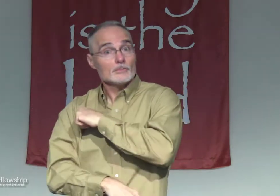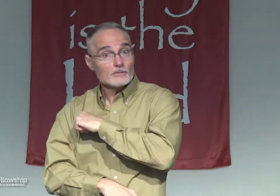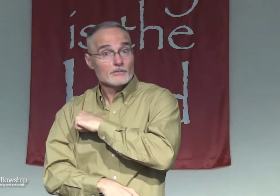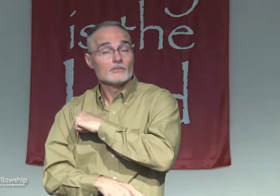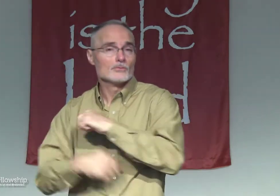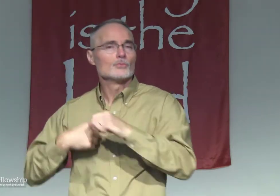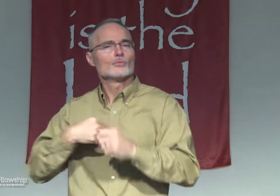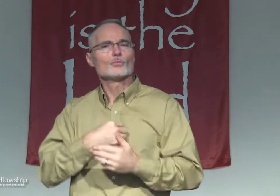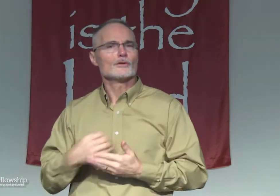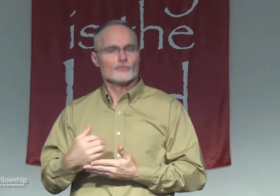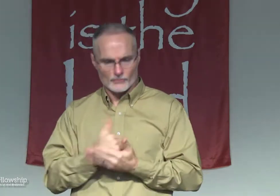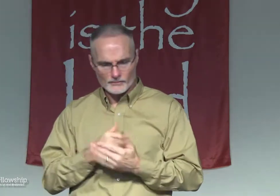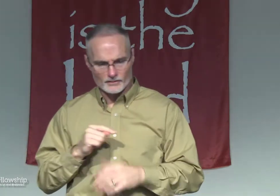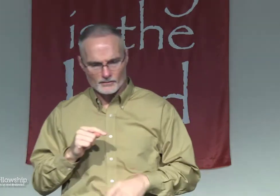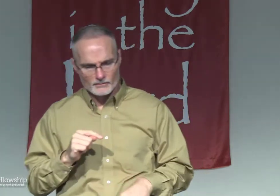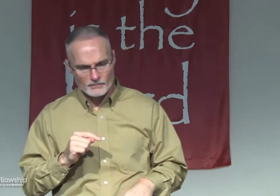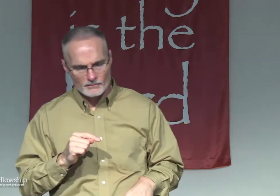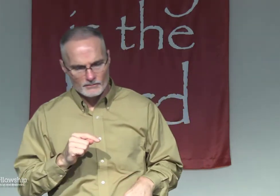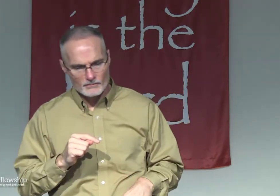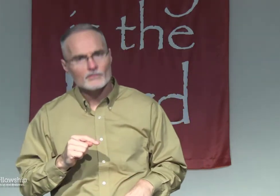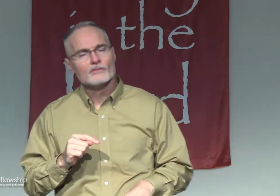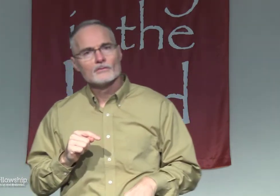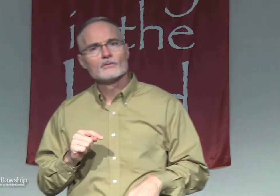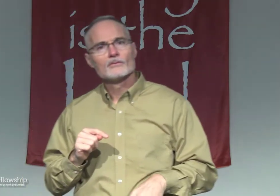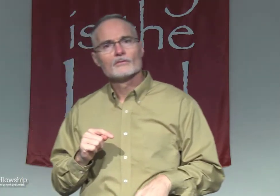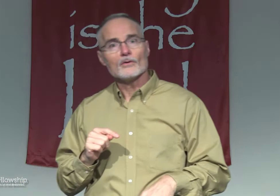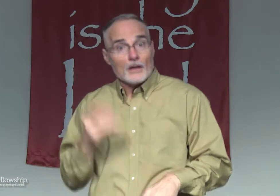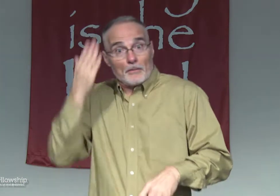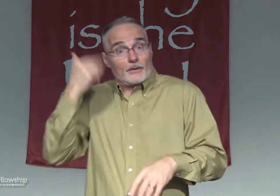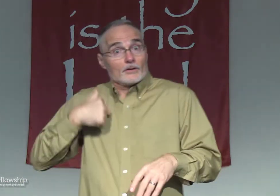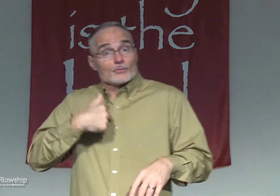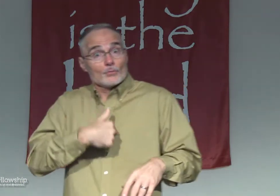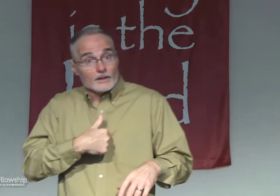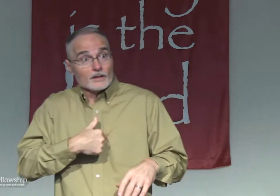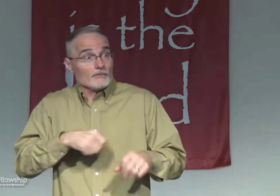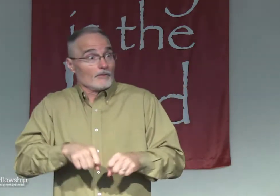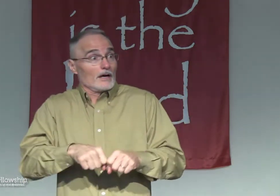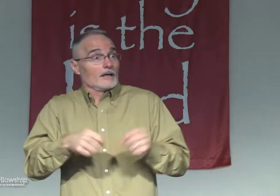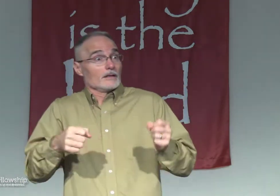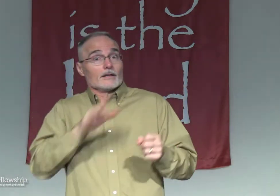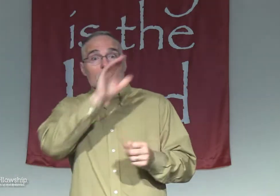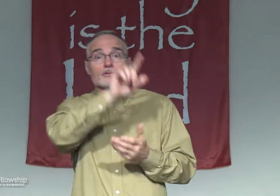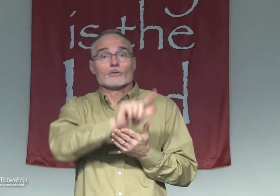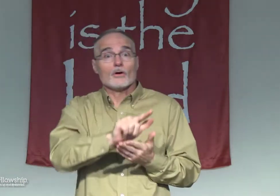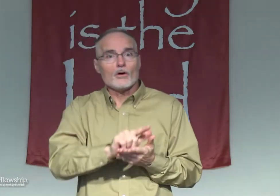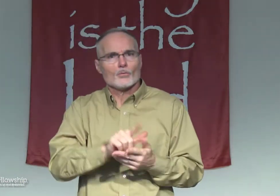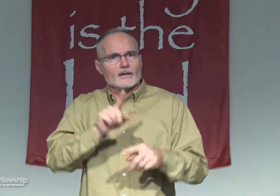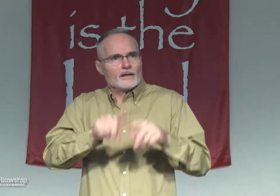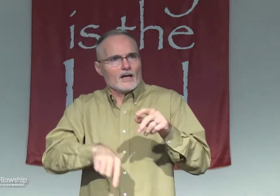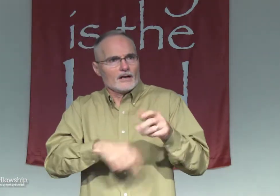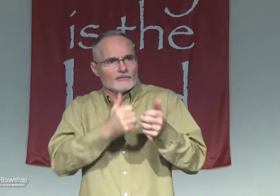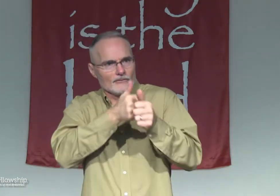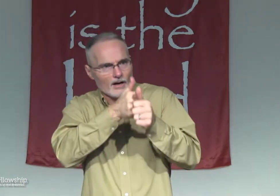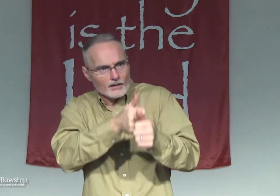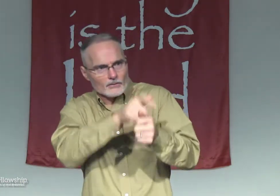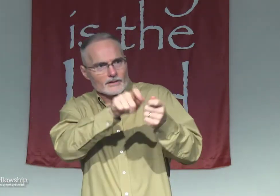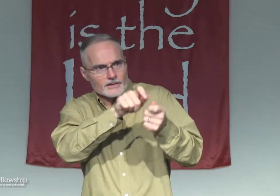we faced God's judgment and His punishment, and we deserved it because we violated His